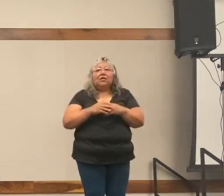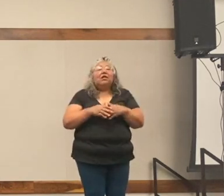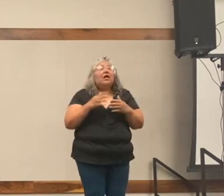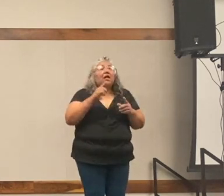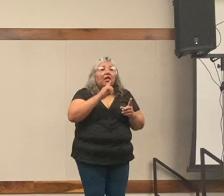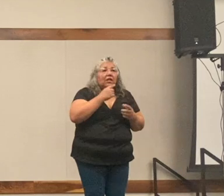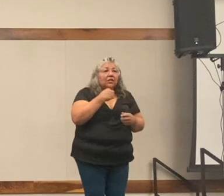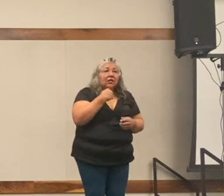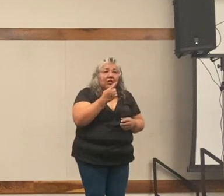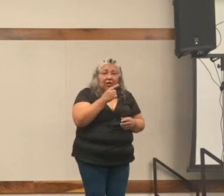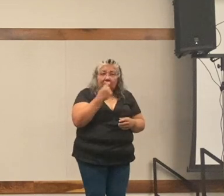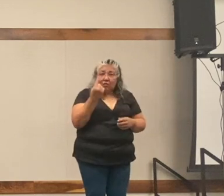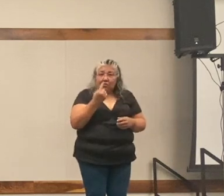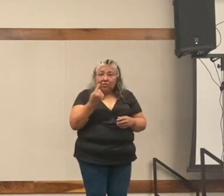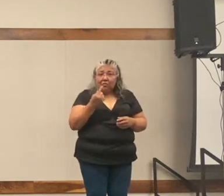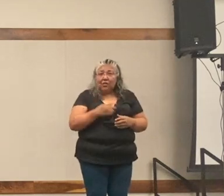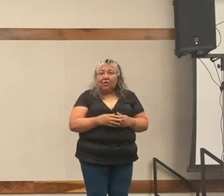something.